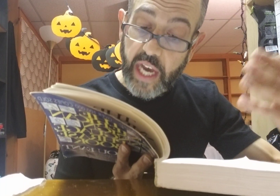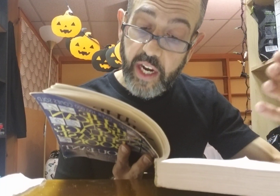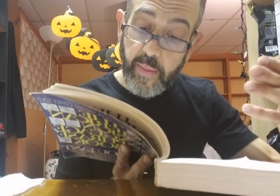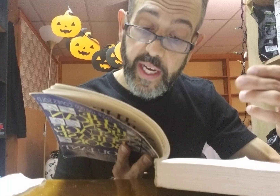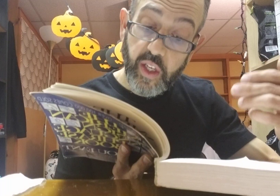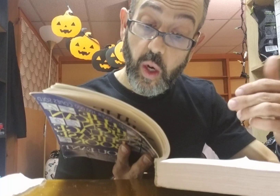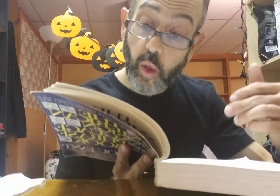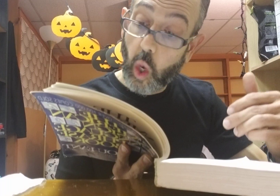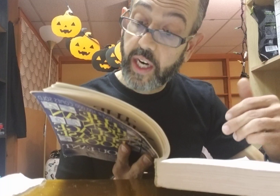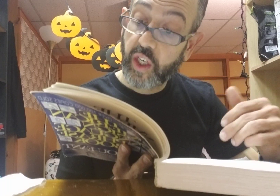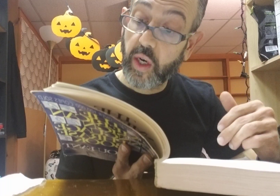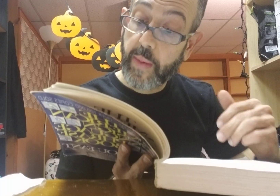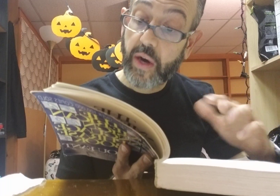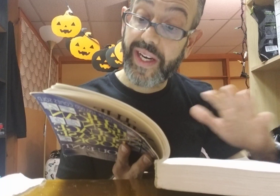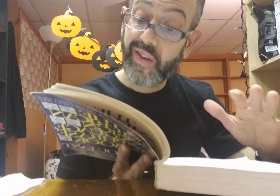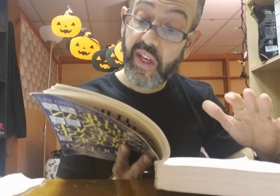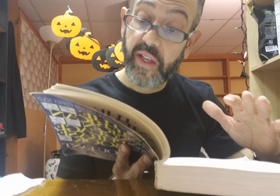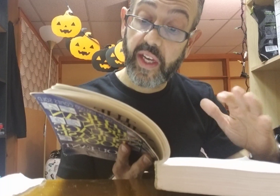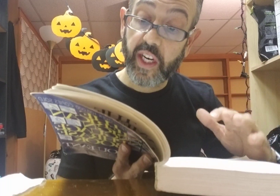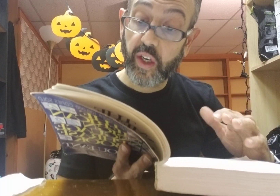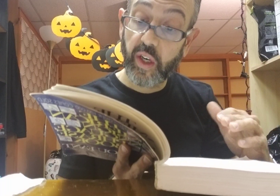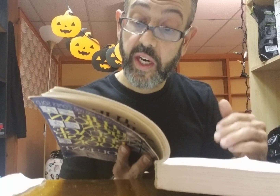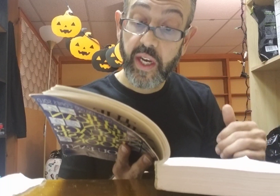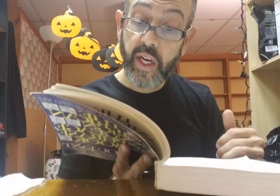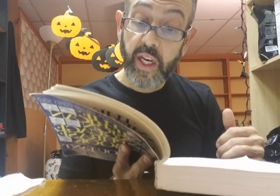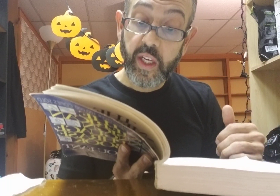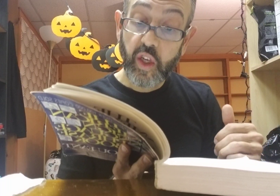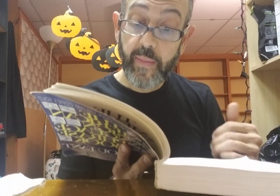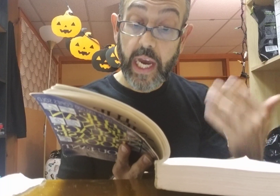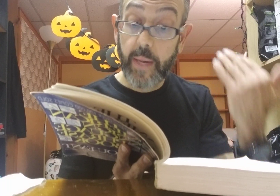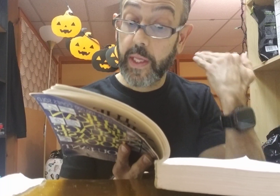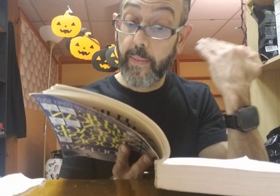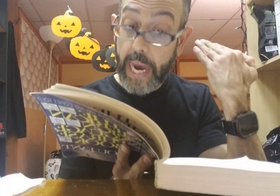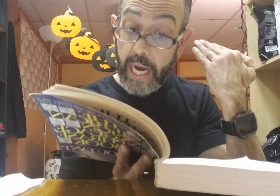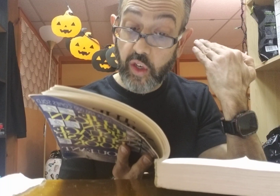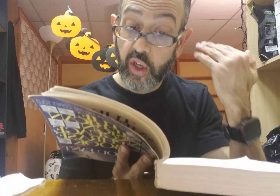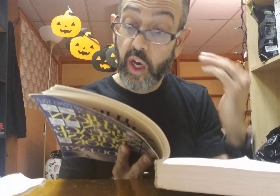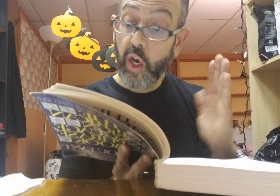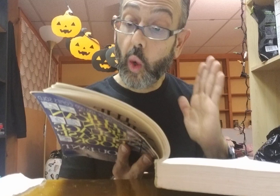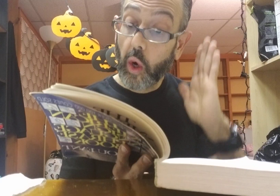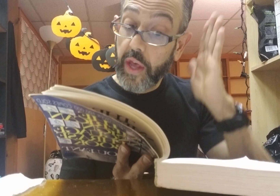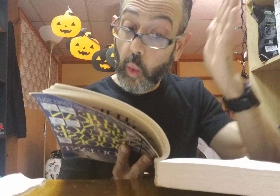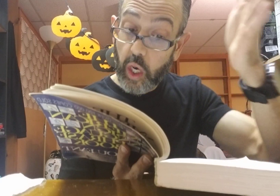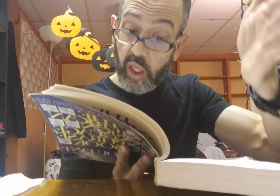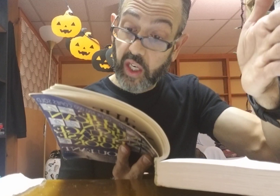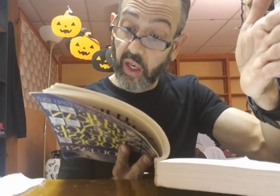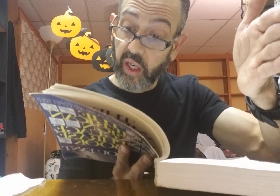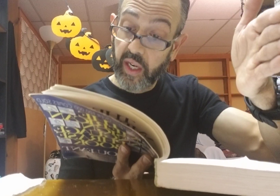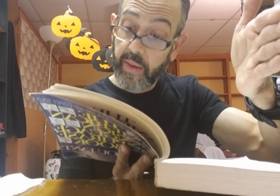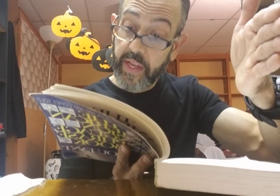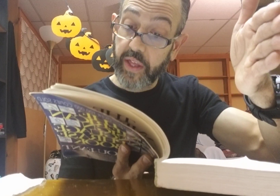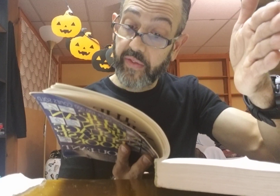signer may tell the watcher about an incident that occurred sometime in the past or that will occur in the